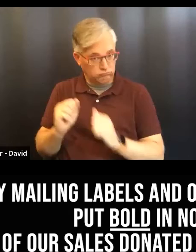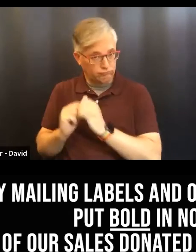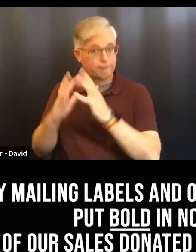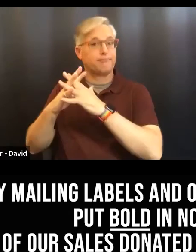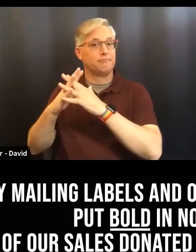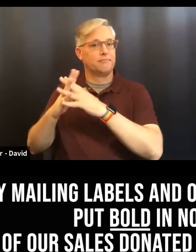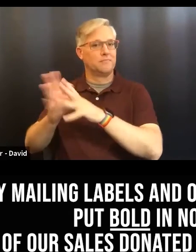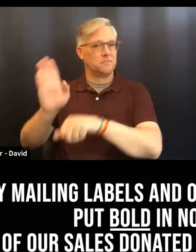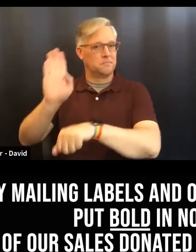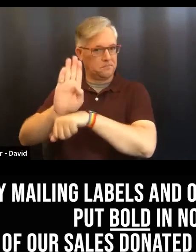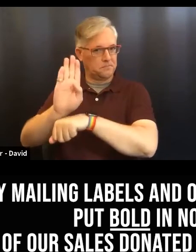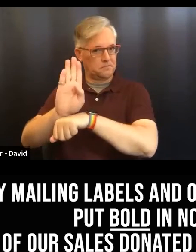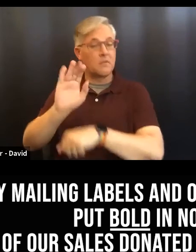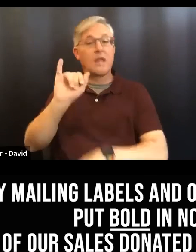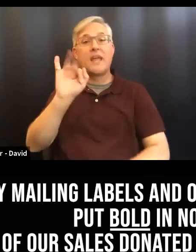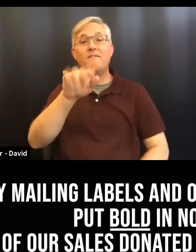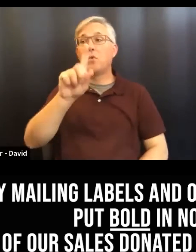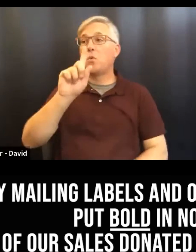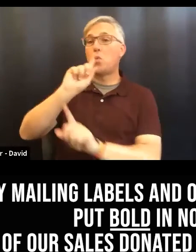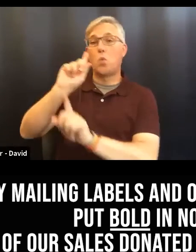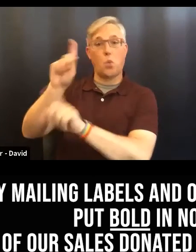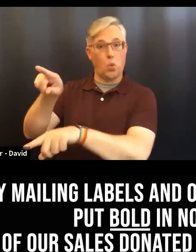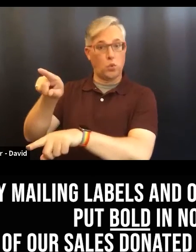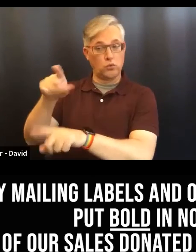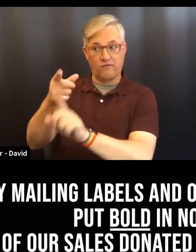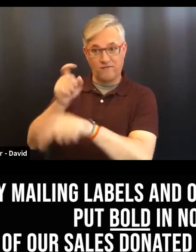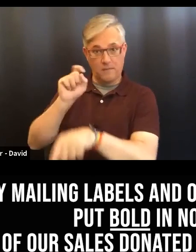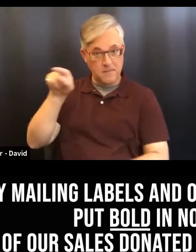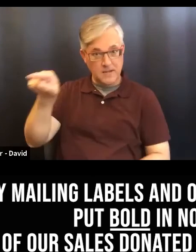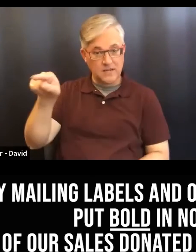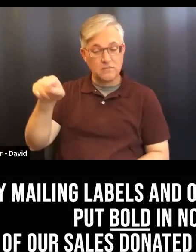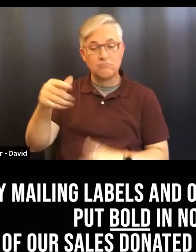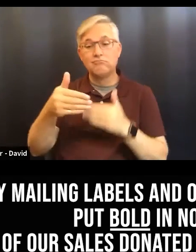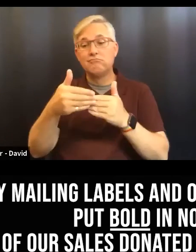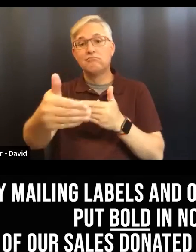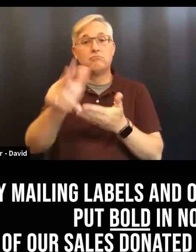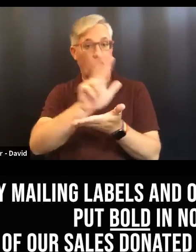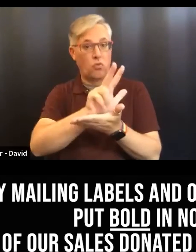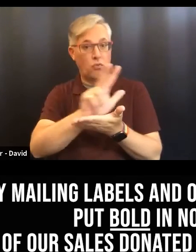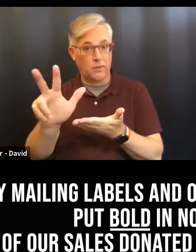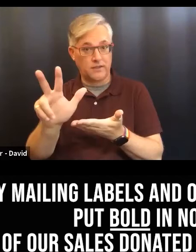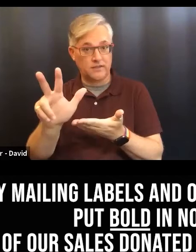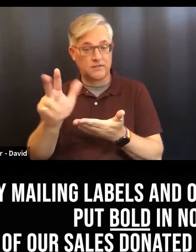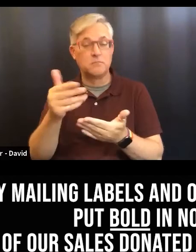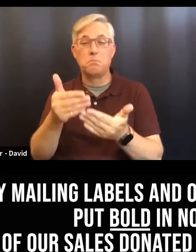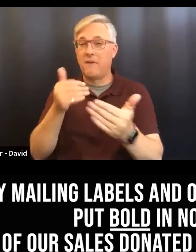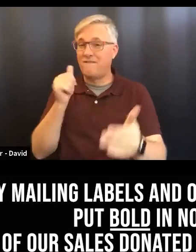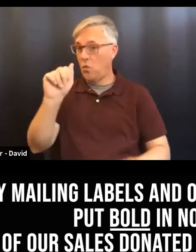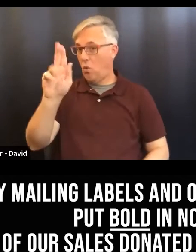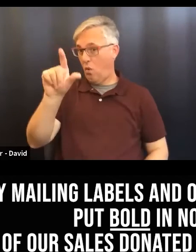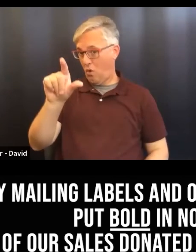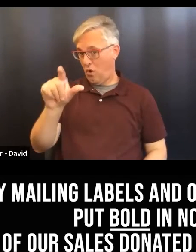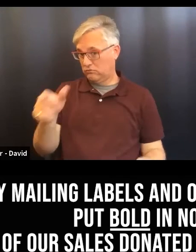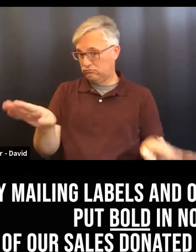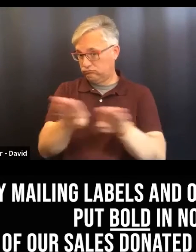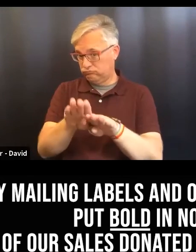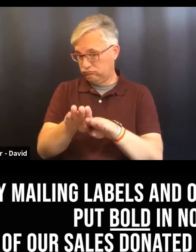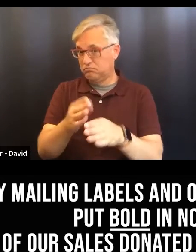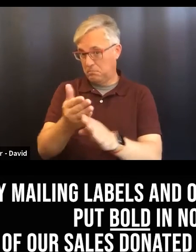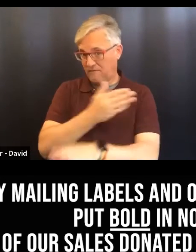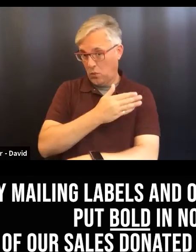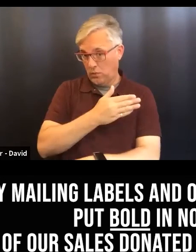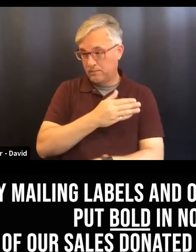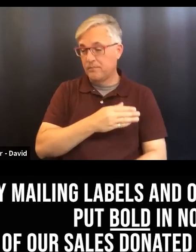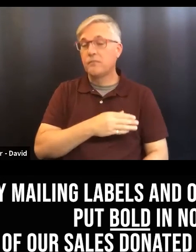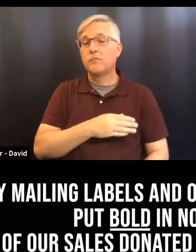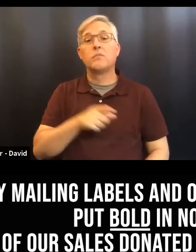you order anything from him in the next 3 weeks before the end of August, he'll